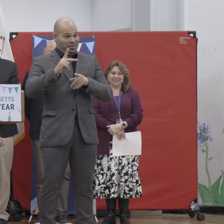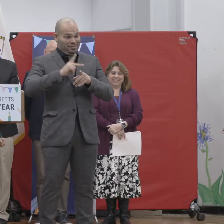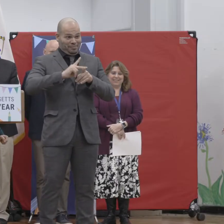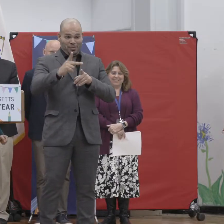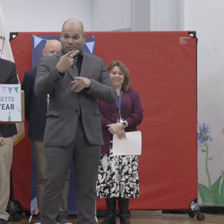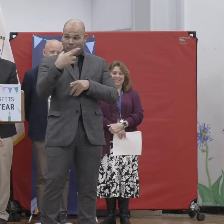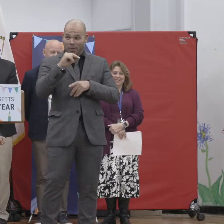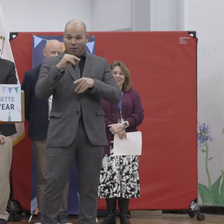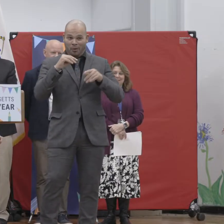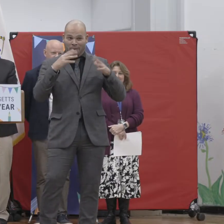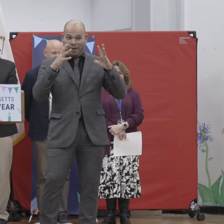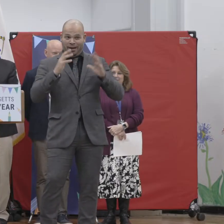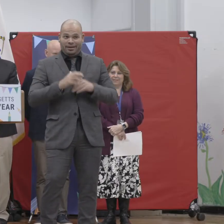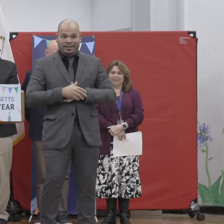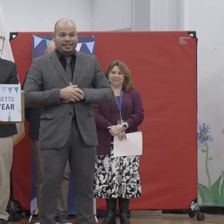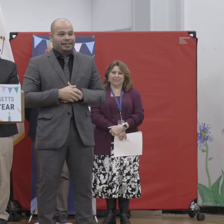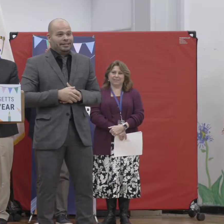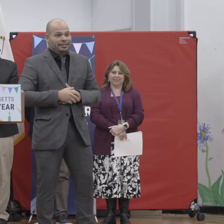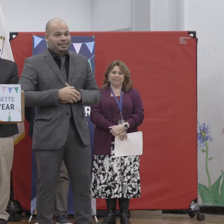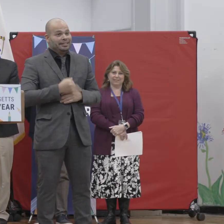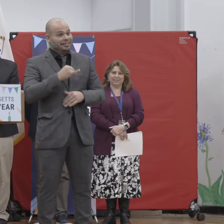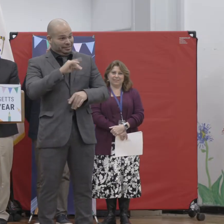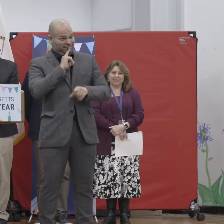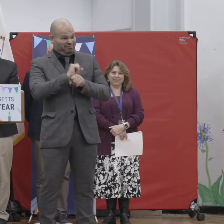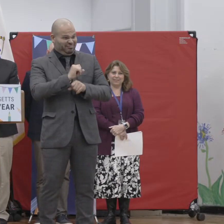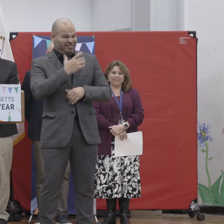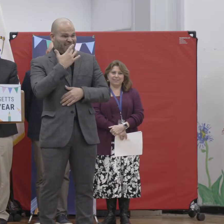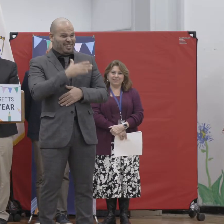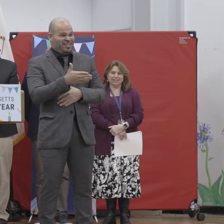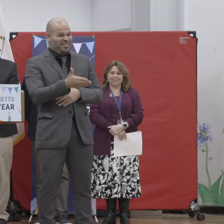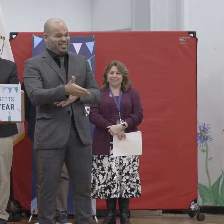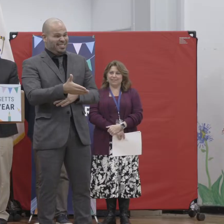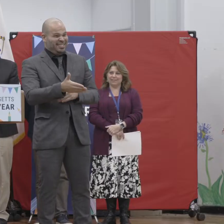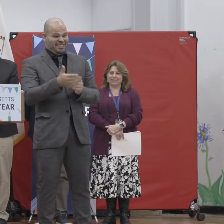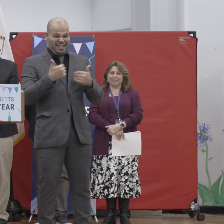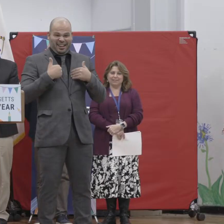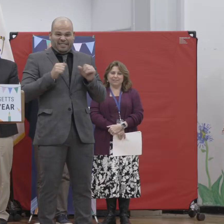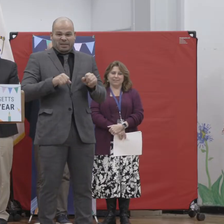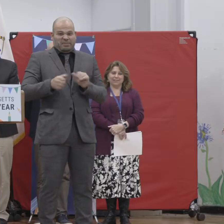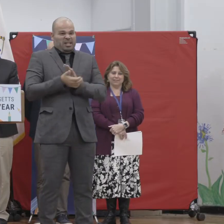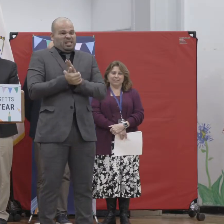How about if you're really, really lucky and special and talented, anybody want to be a teacher?